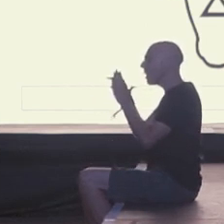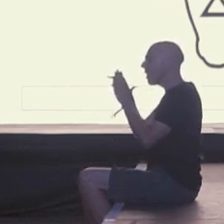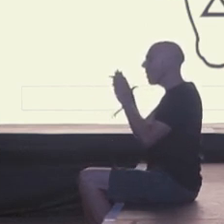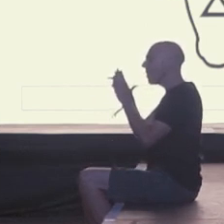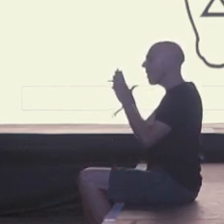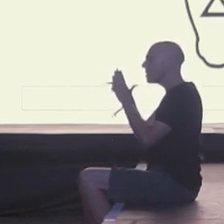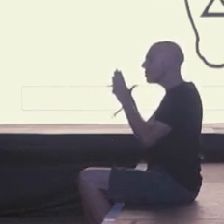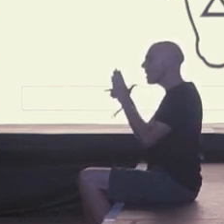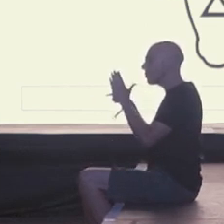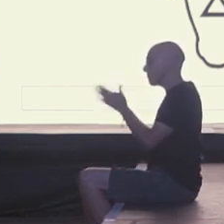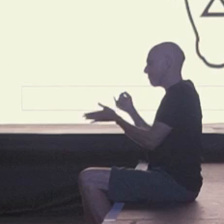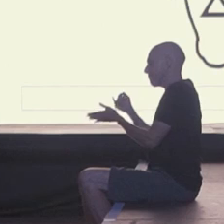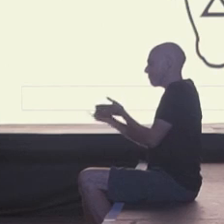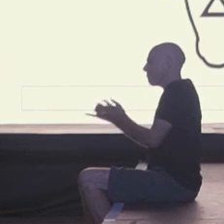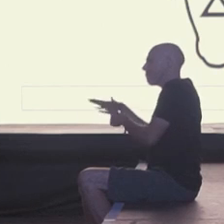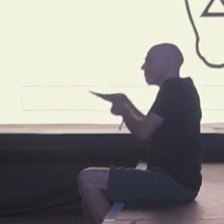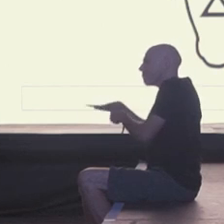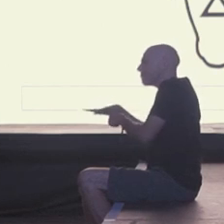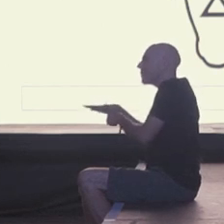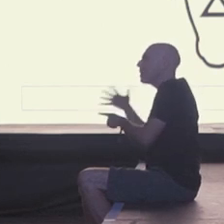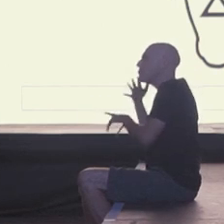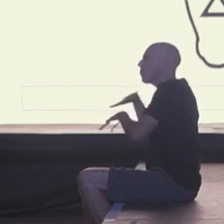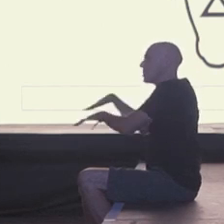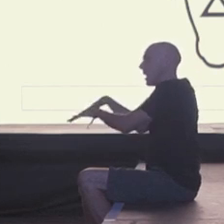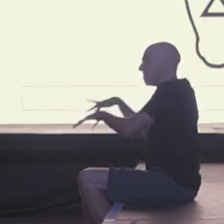Yeah, protesting and rioting.